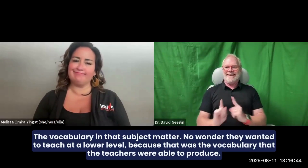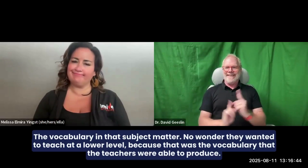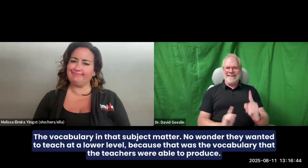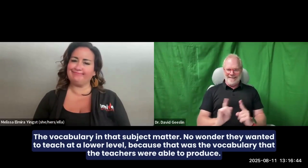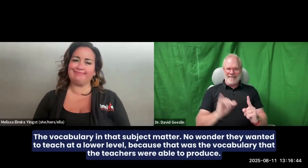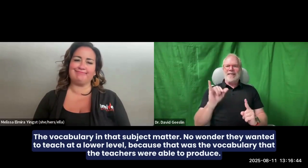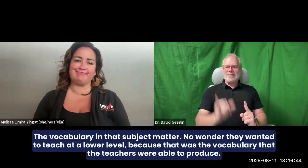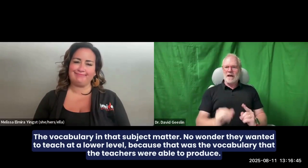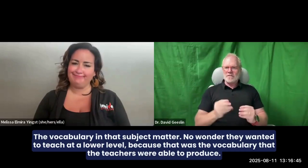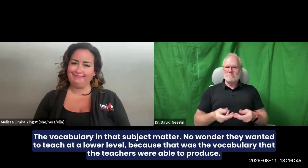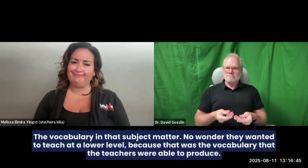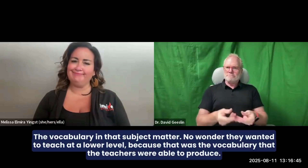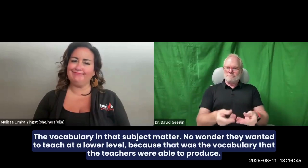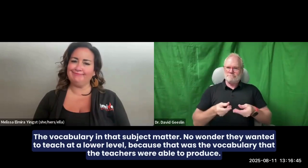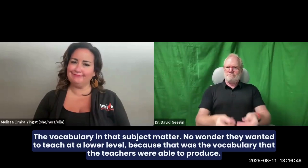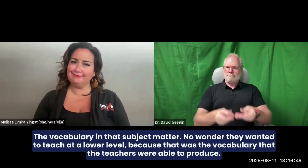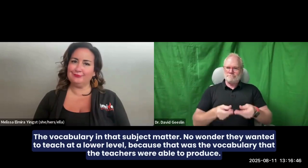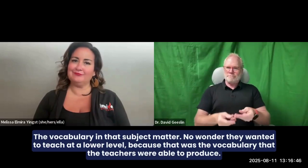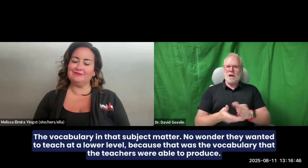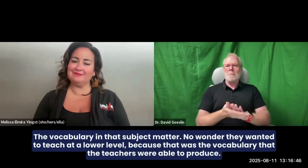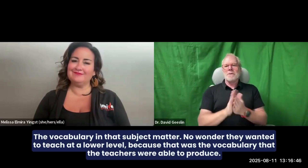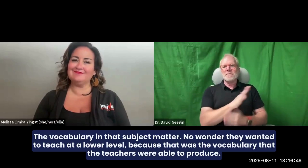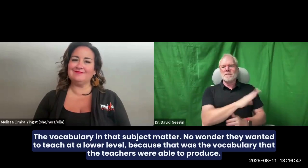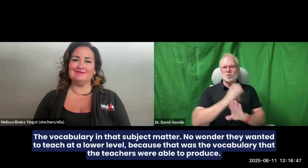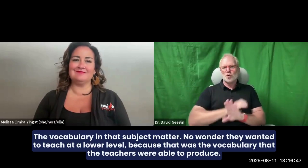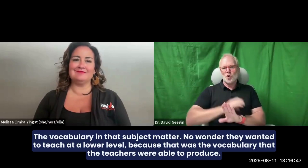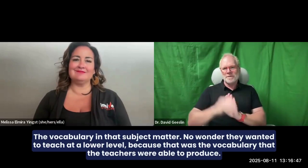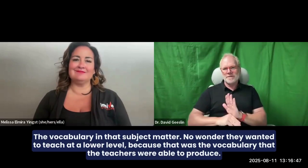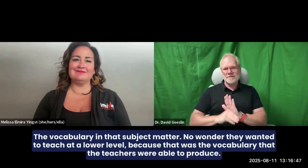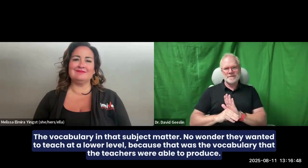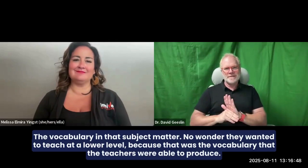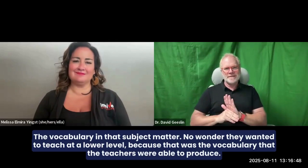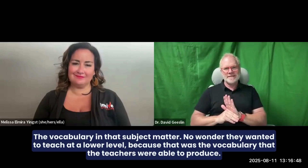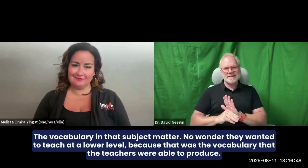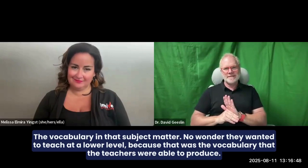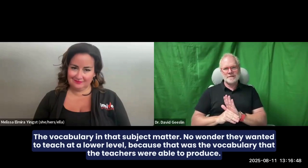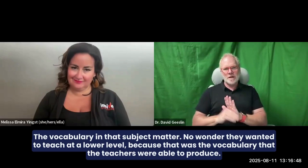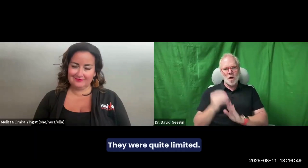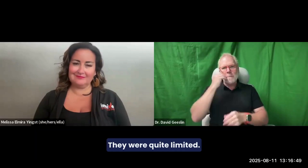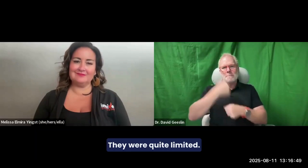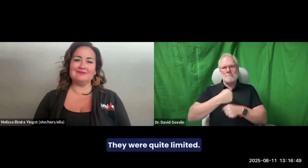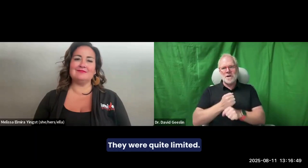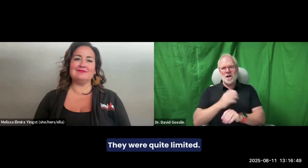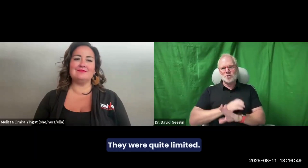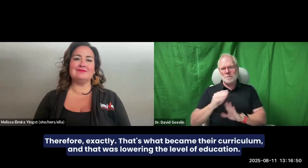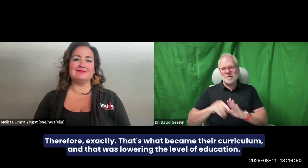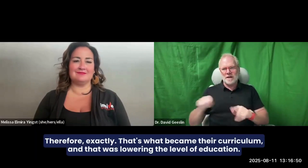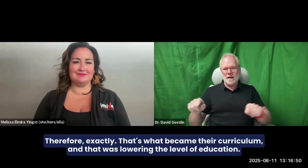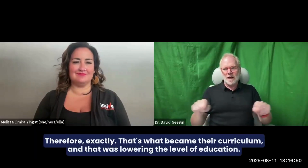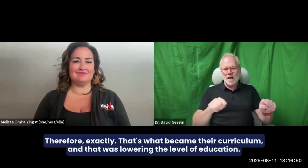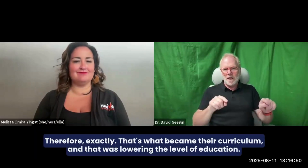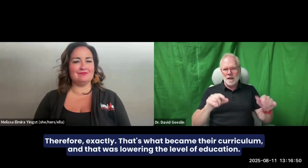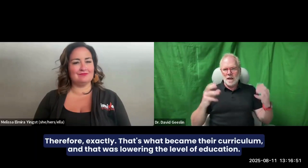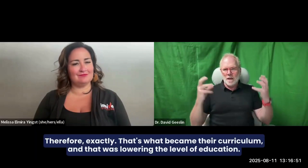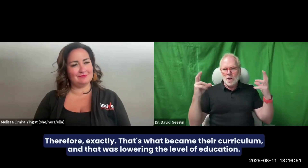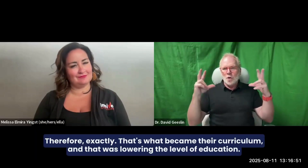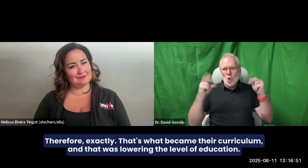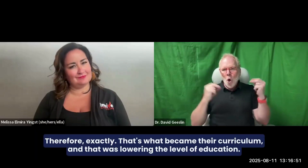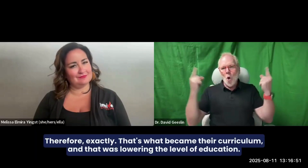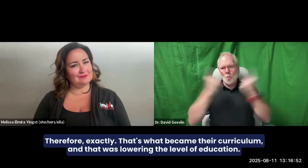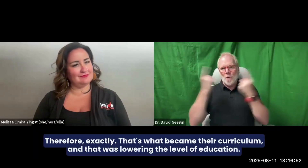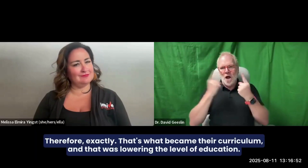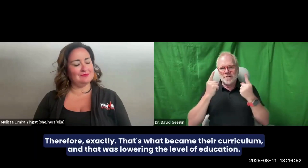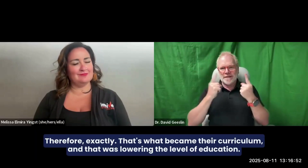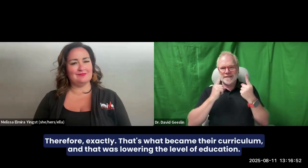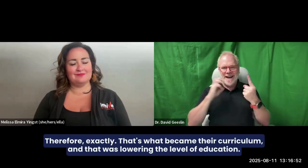they wanted to teach at a lower level because that was the vocabulary that the teachers were able to produce. They were Therefore, quite limited. exactly, that's